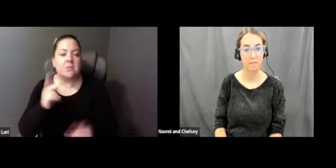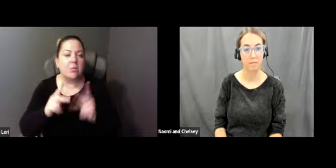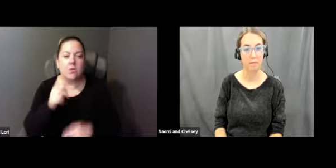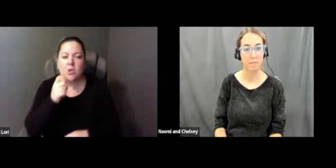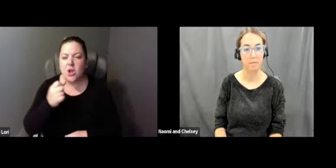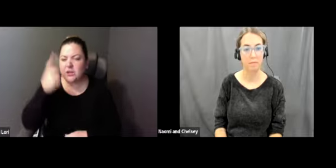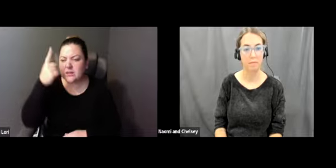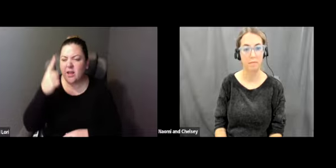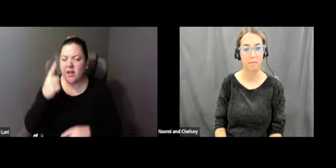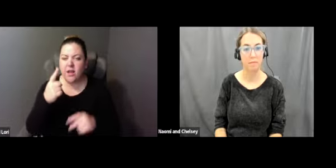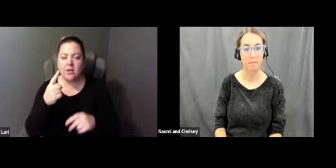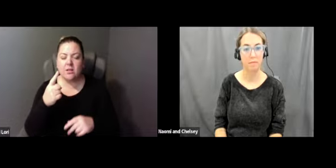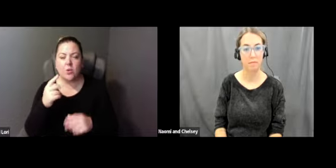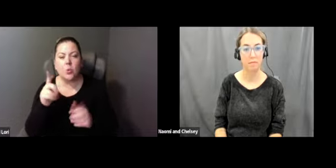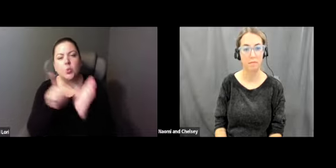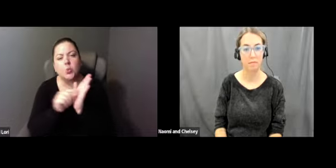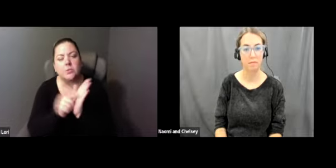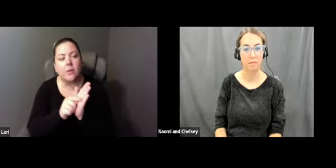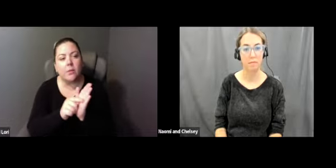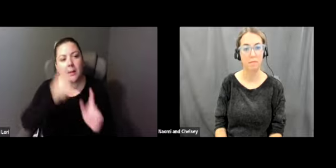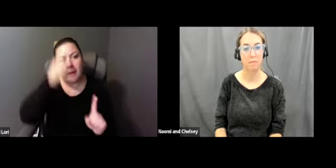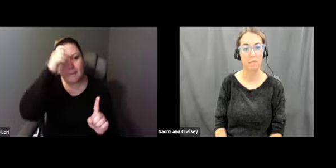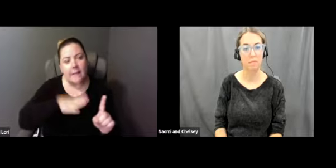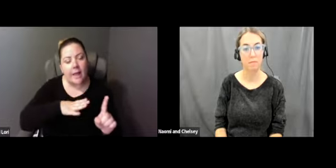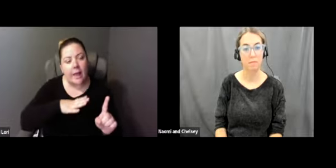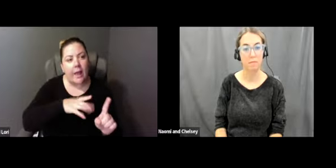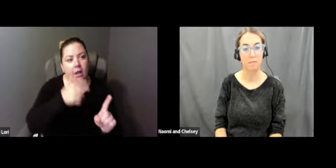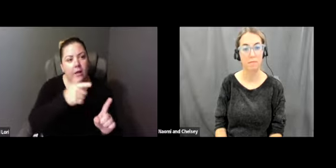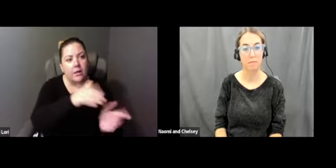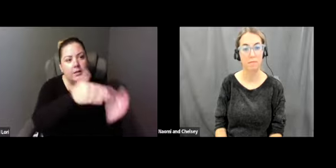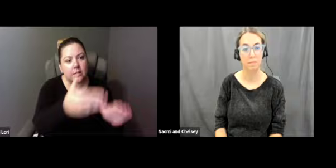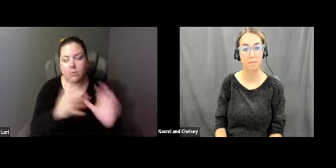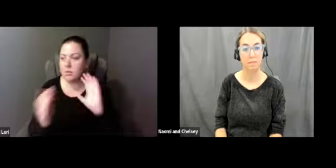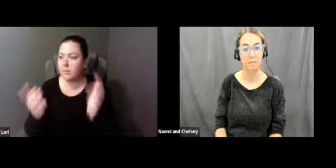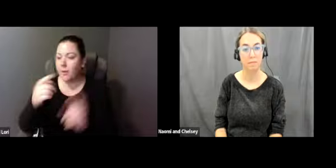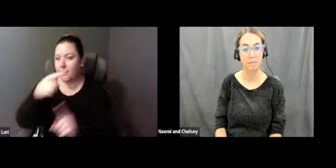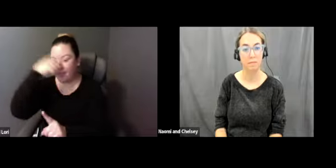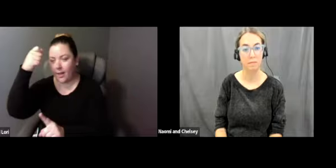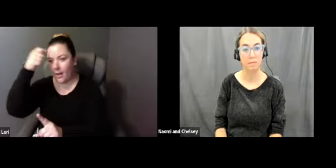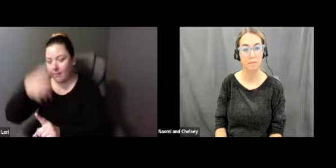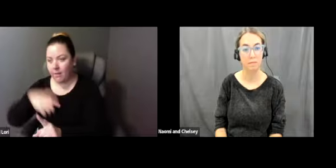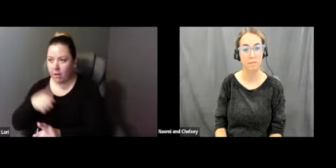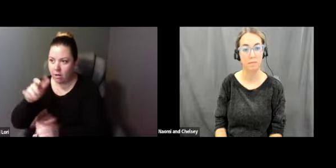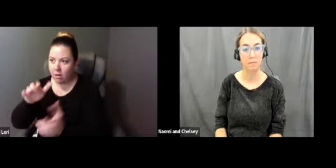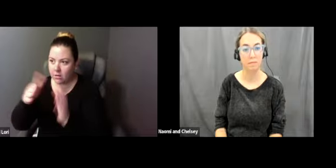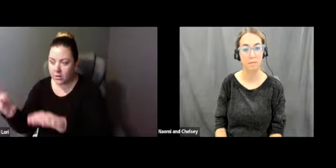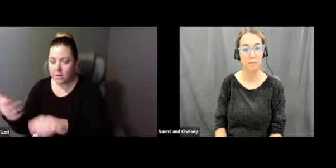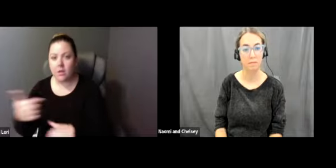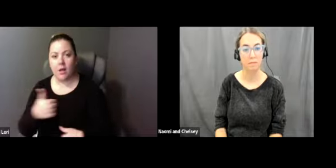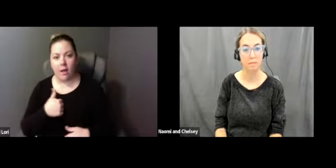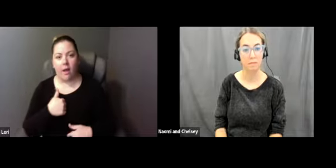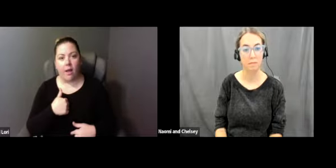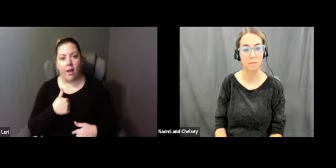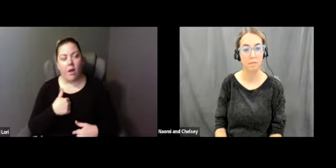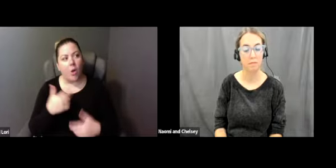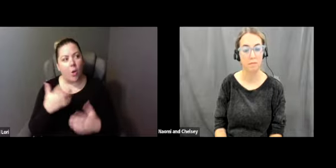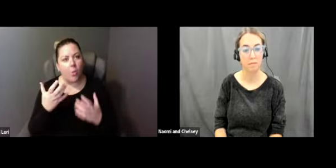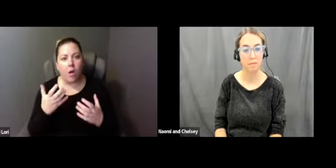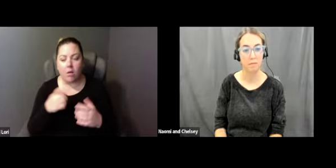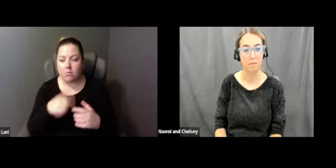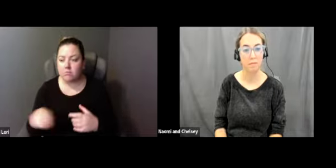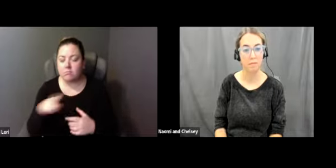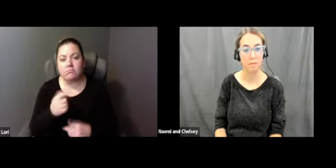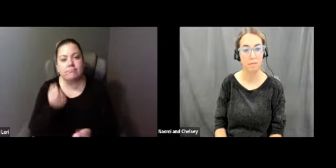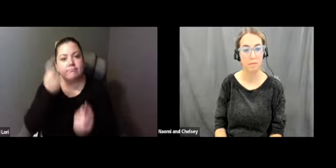gets killed versus black man gets killed. And for me, it was very important because I always see the headline, deaf man